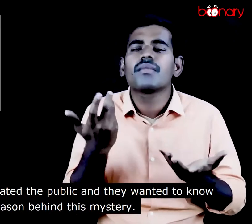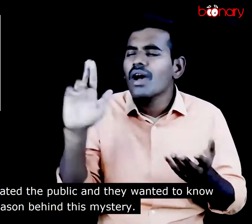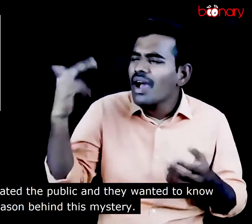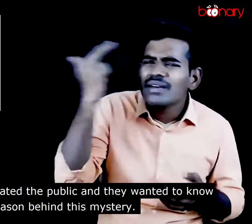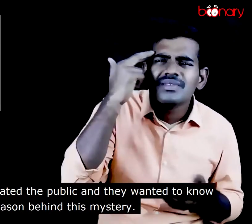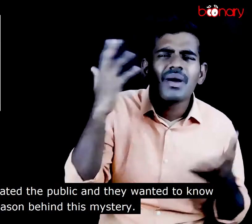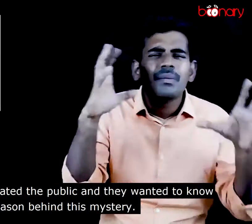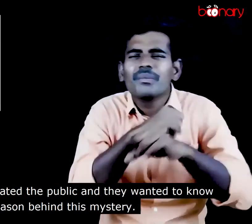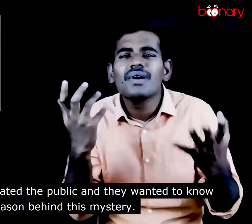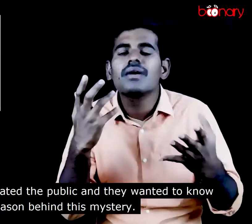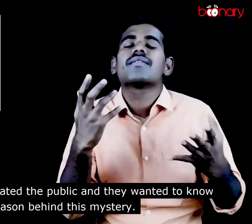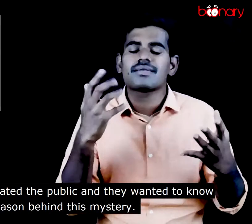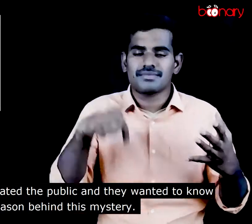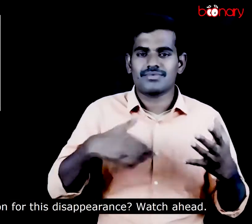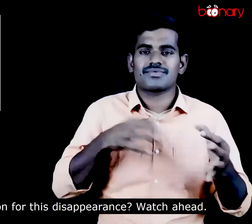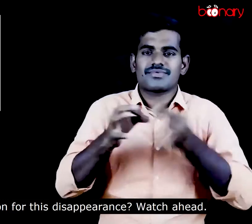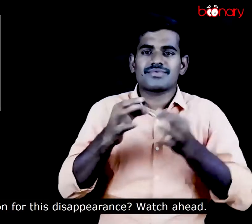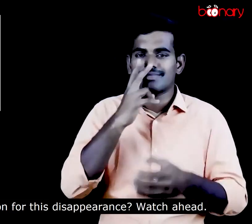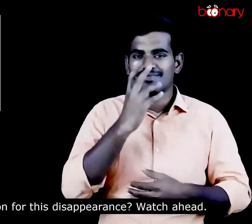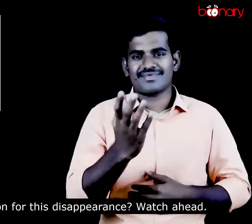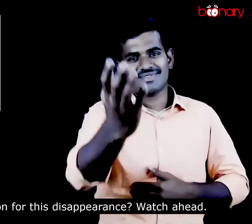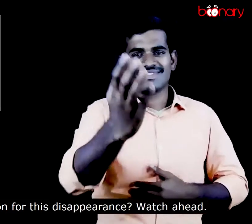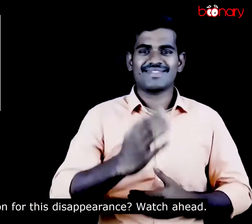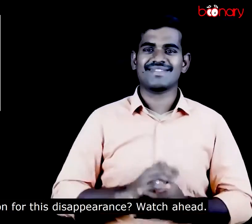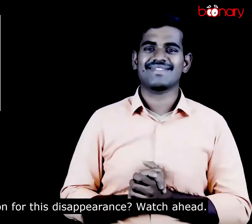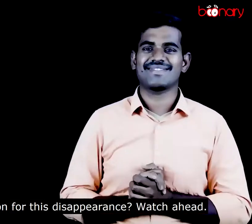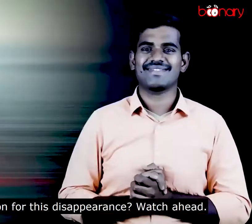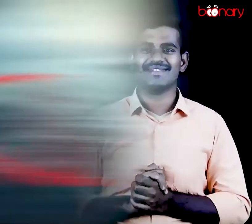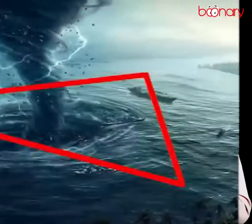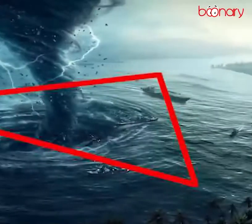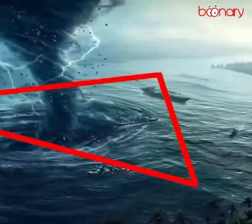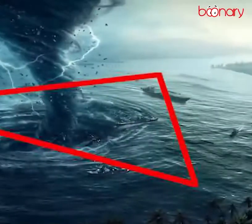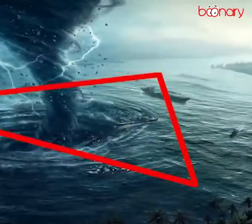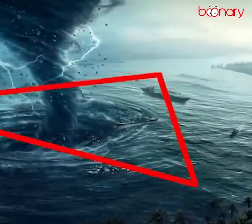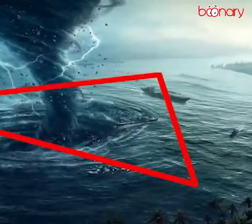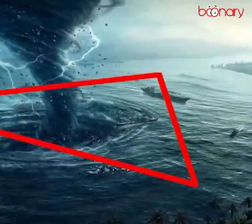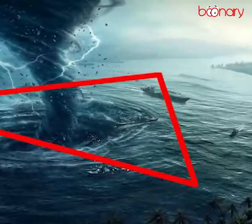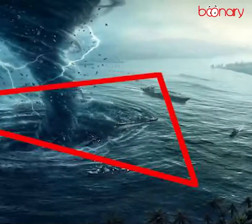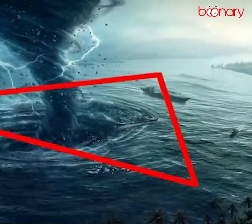reason behind this mystery. What was the reason for this disappearance? Watch ahead.